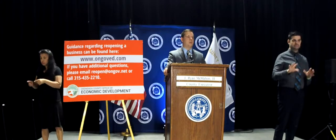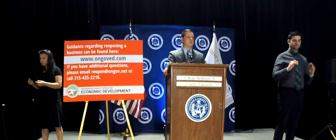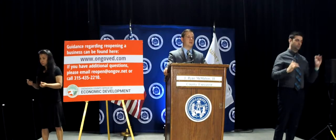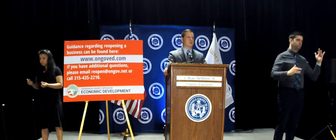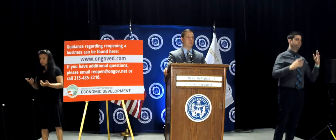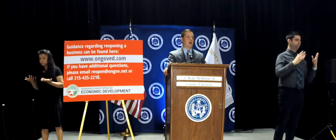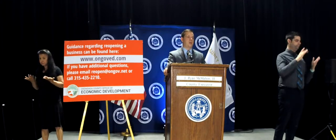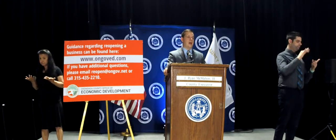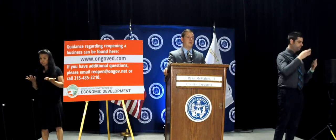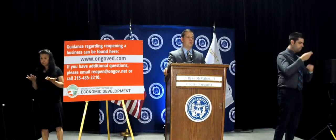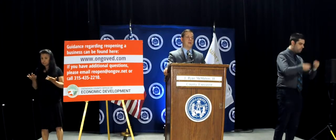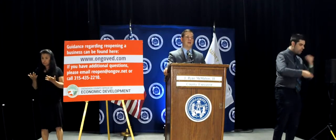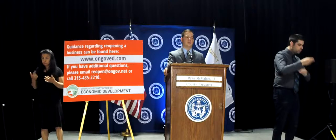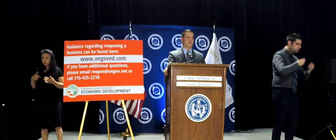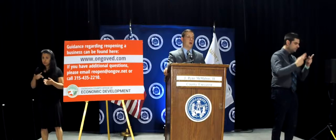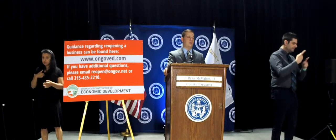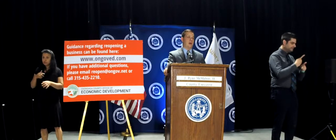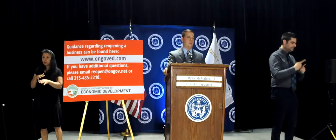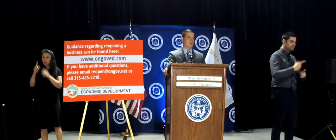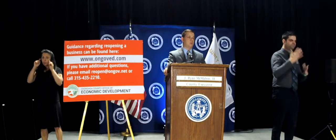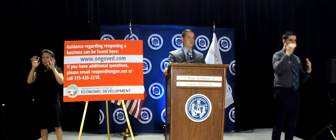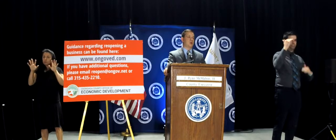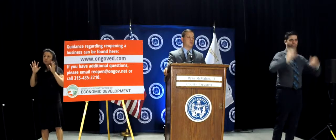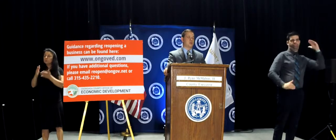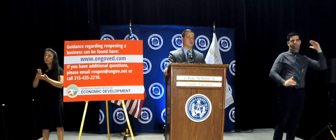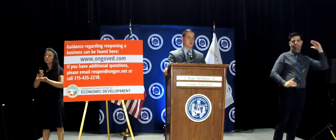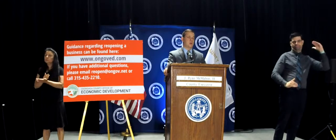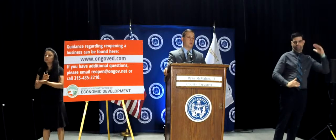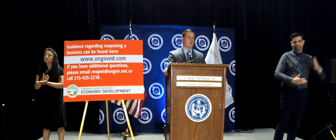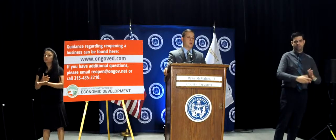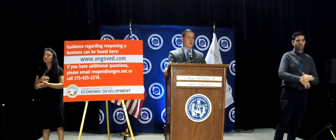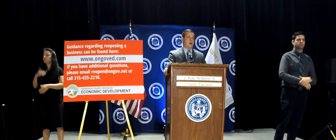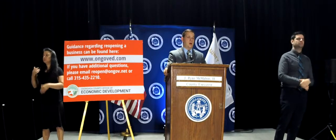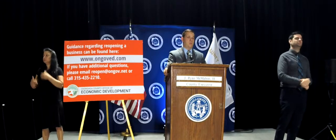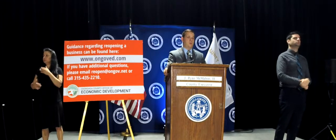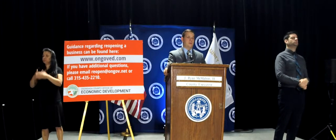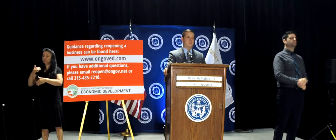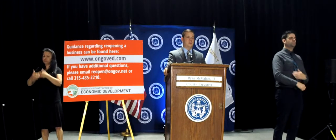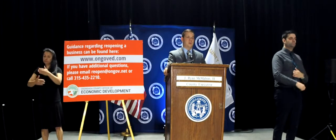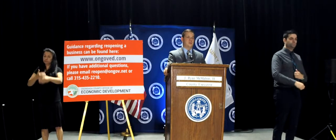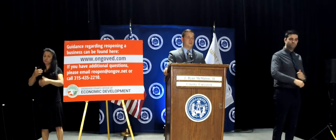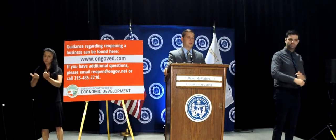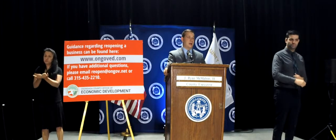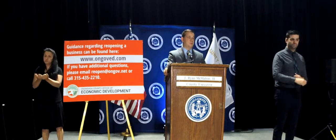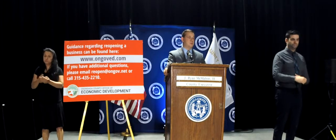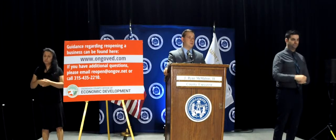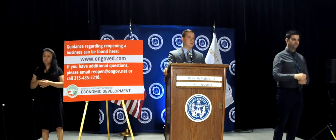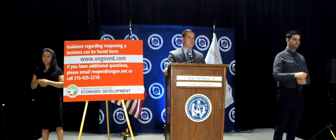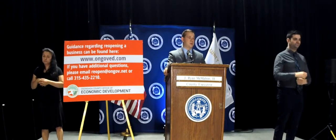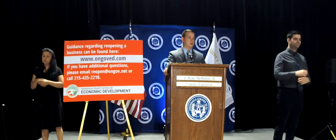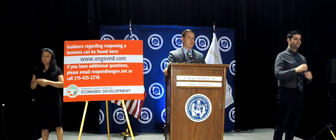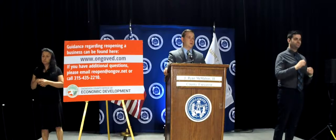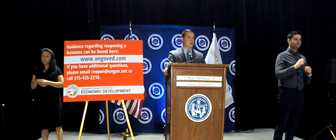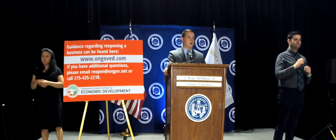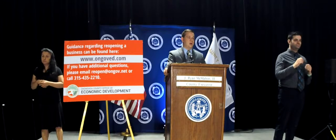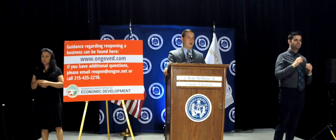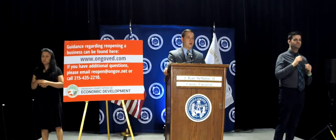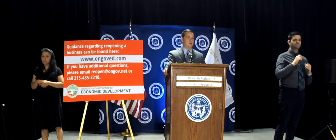to help us get through part of that. We can't get through all of that without restructuring. So we've given the legislature options to